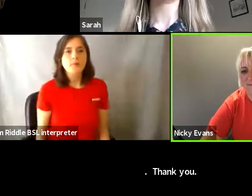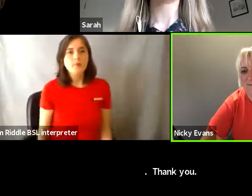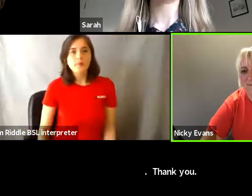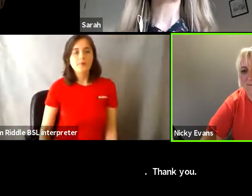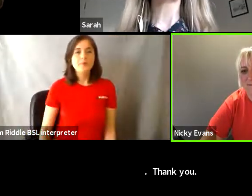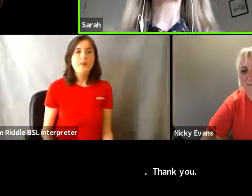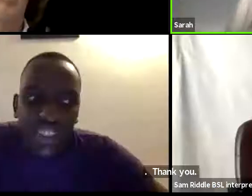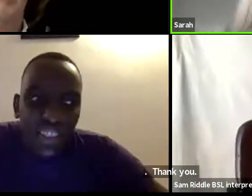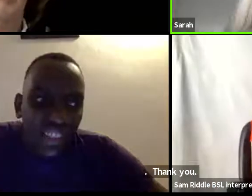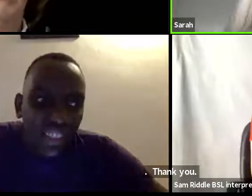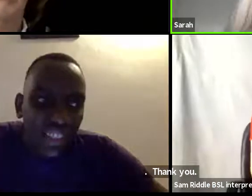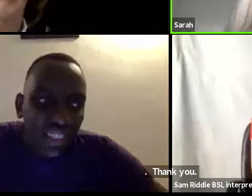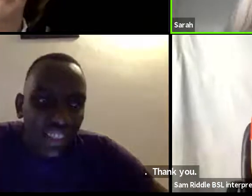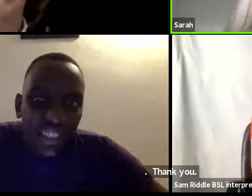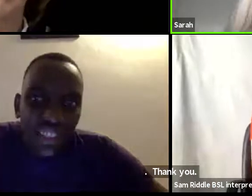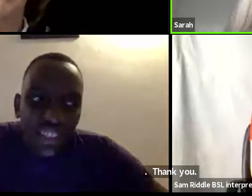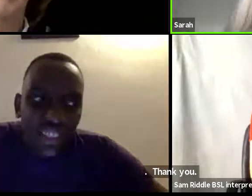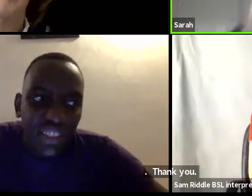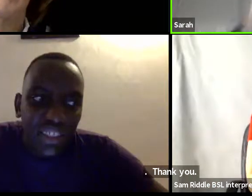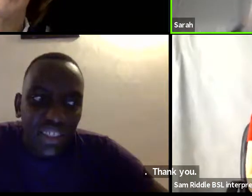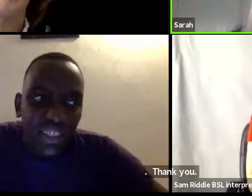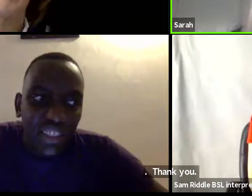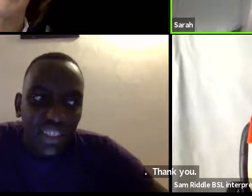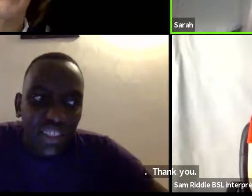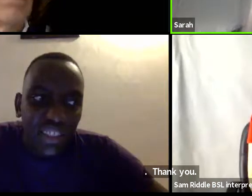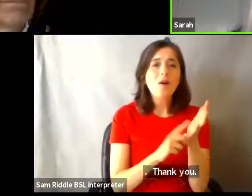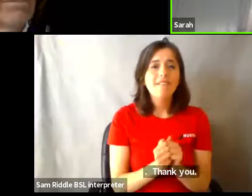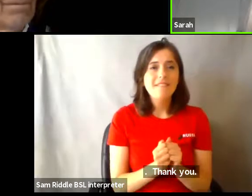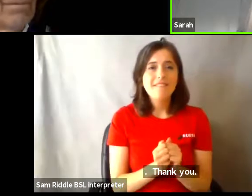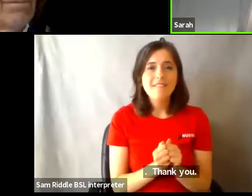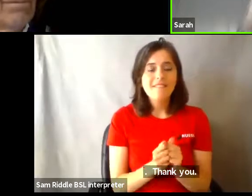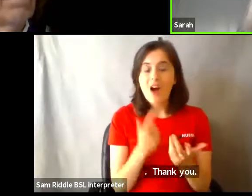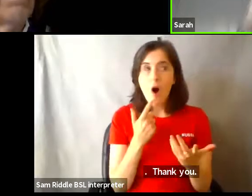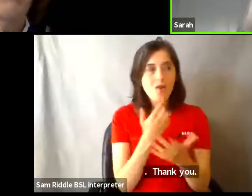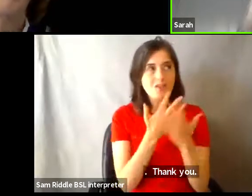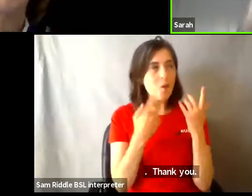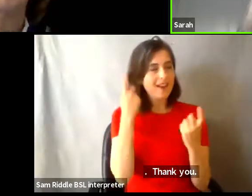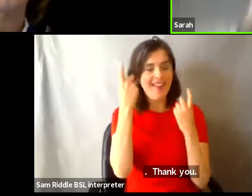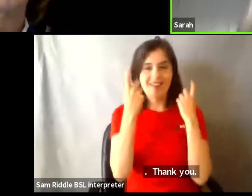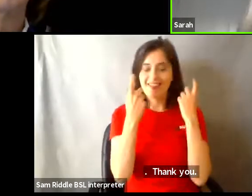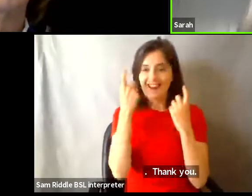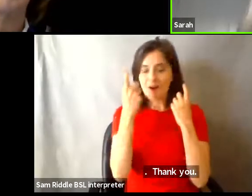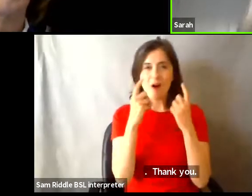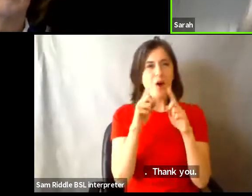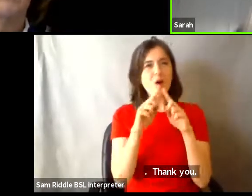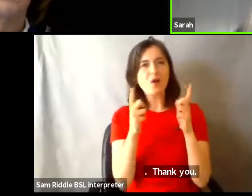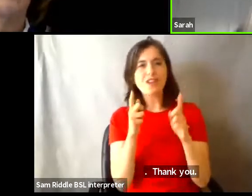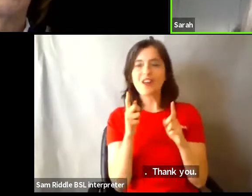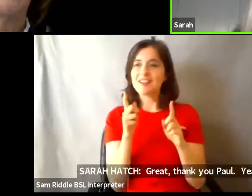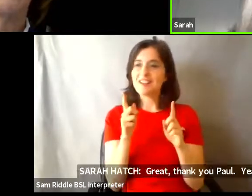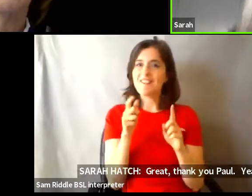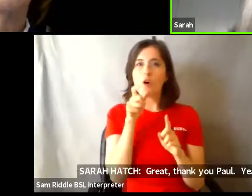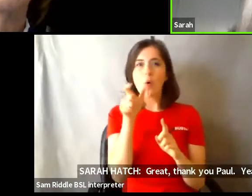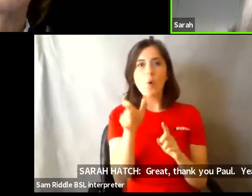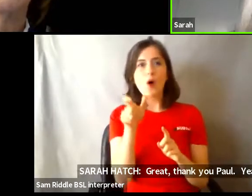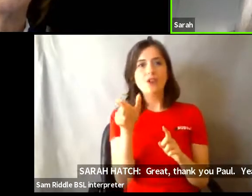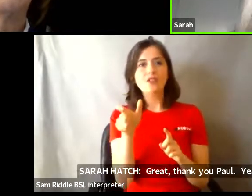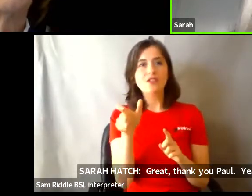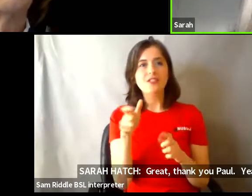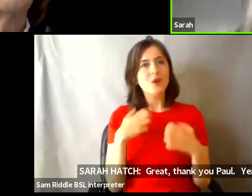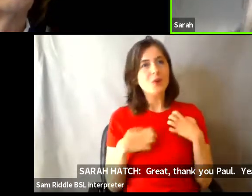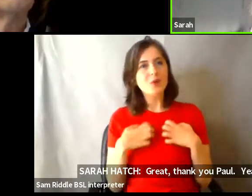Great, thank you, Paul. Yeah, that's given me lots to think about, thinking about alternative words to impairment. It's really